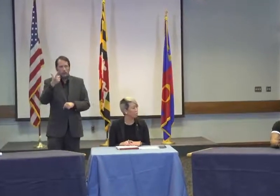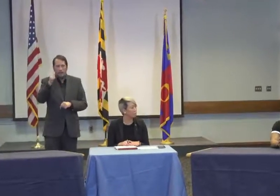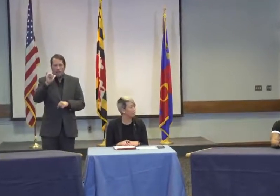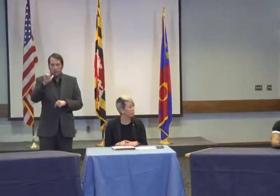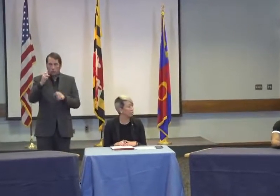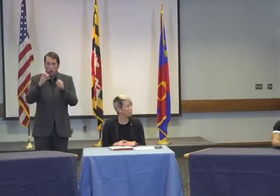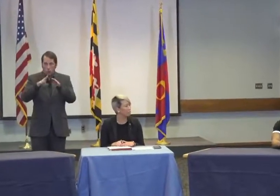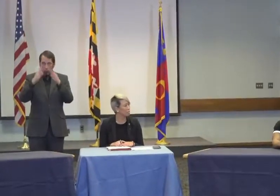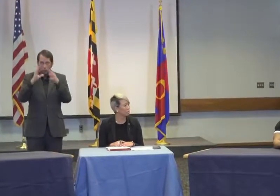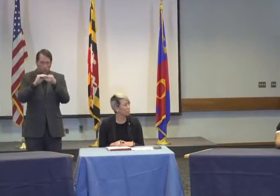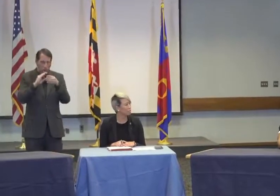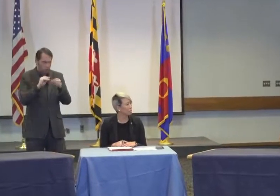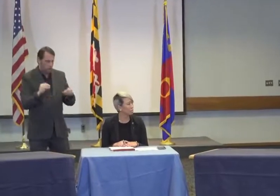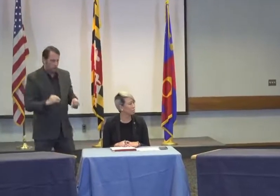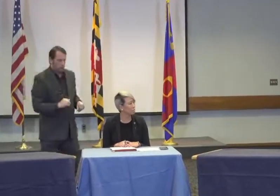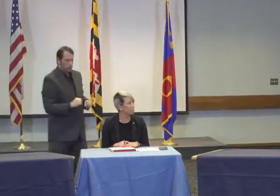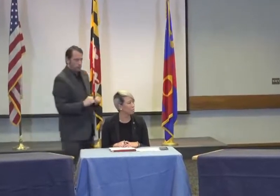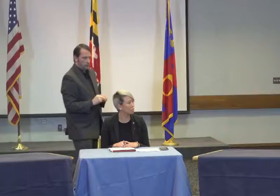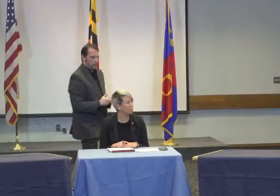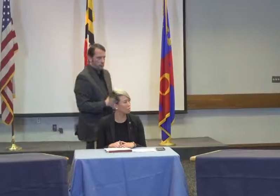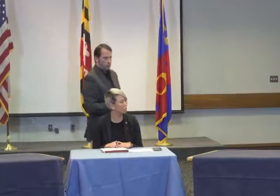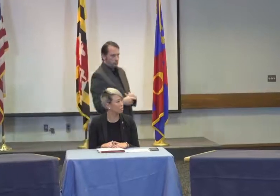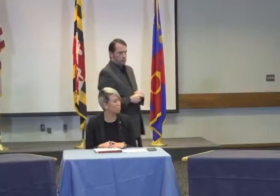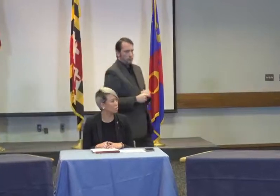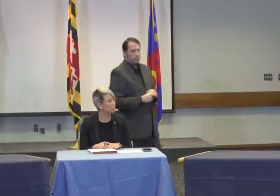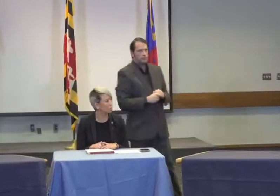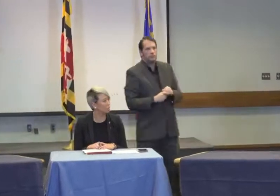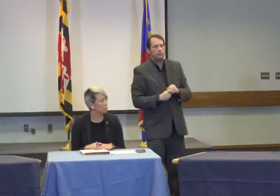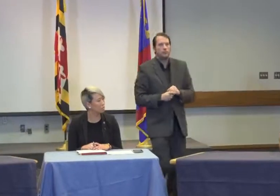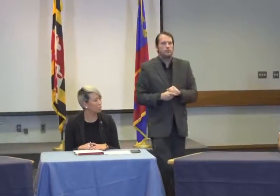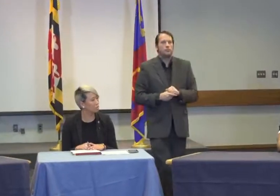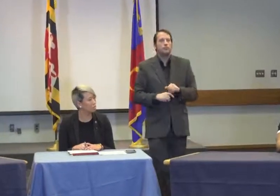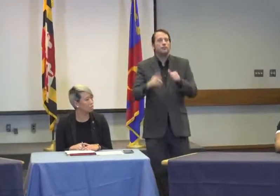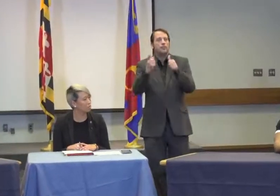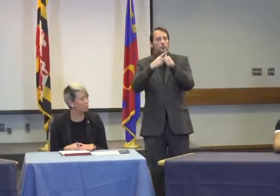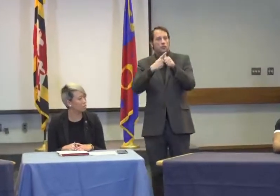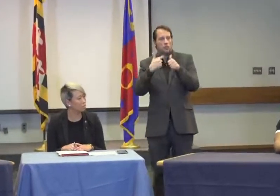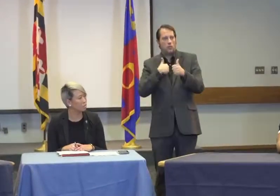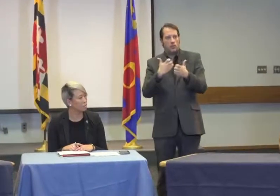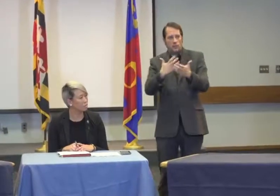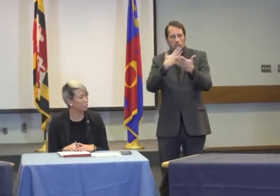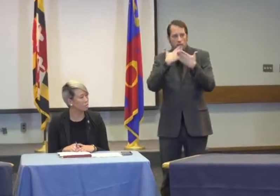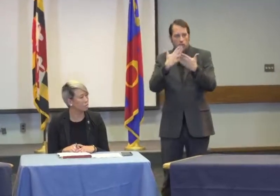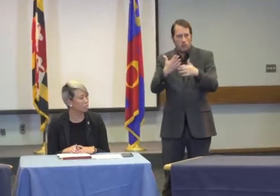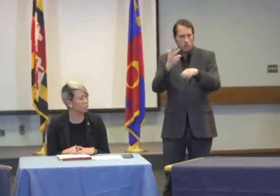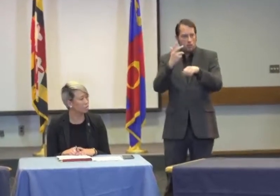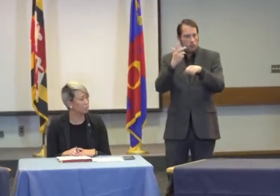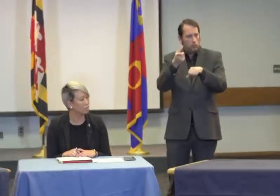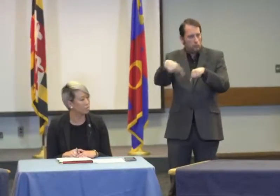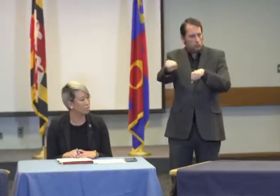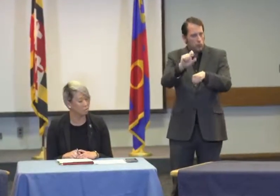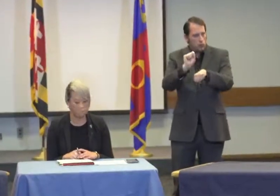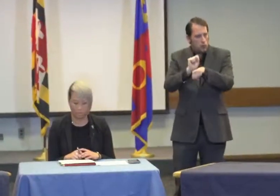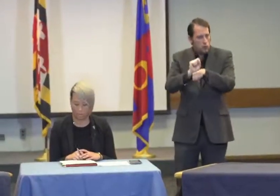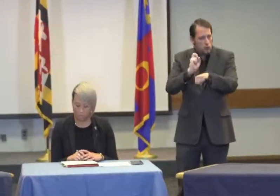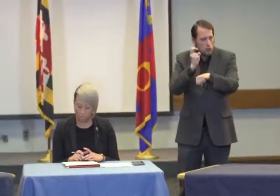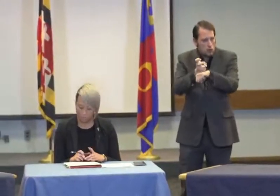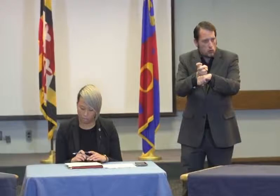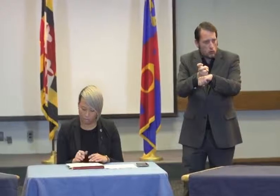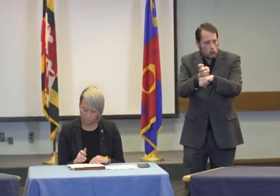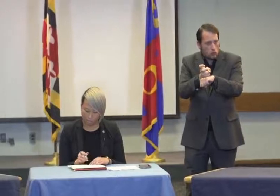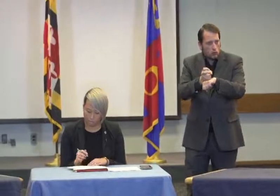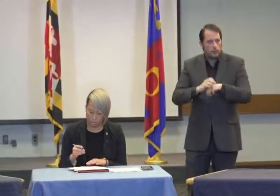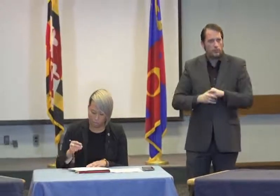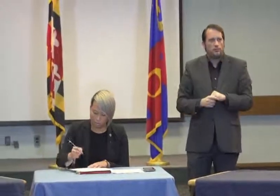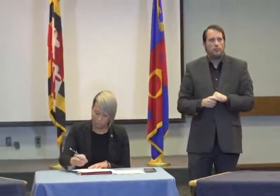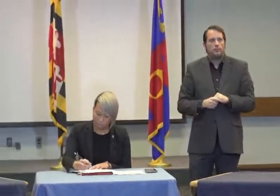first want to say thank you to all of the folks who have been working hard. As County Executive Elridge pointed out, I'm on the front lines from